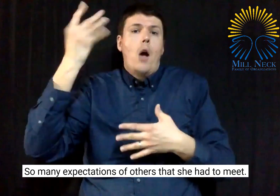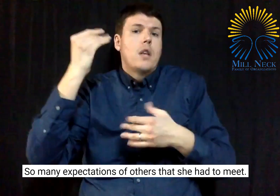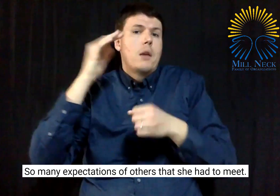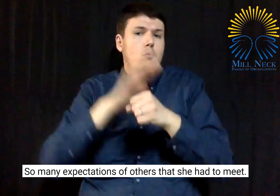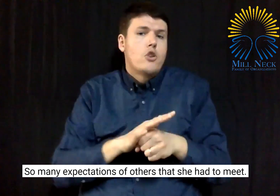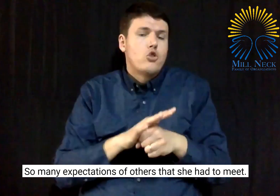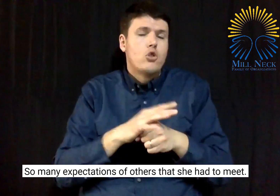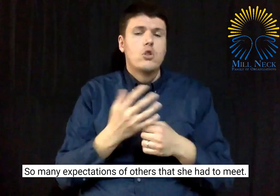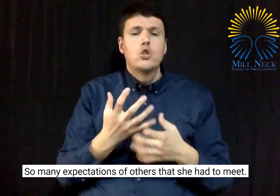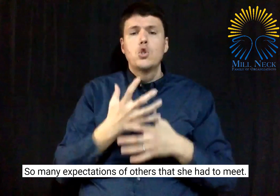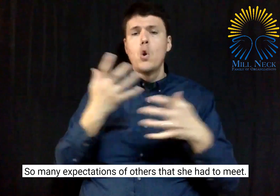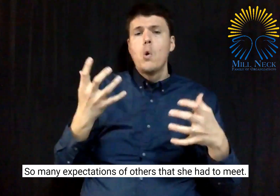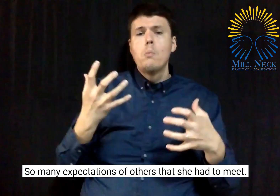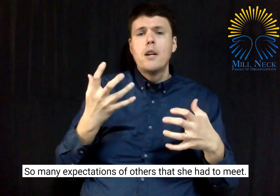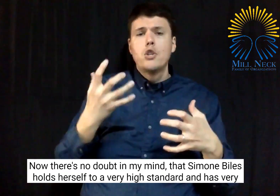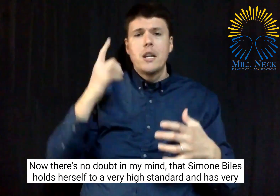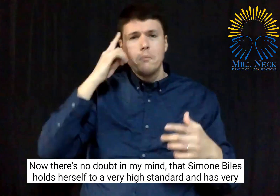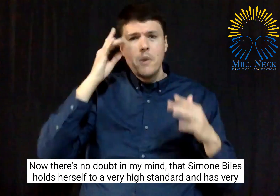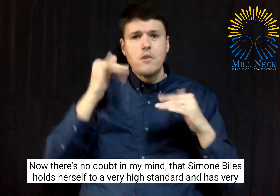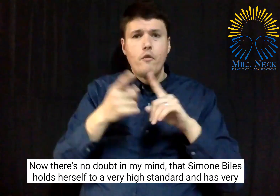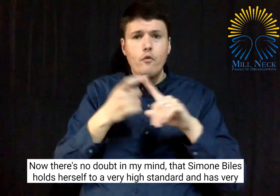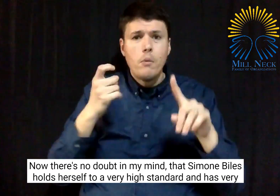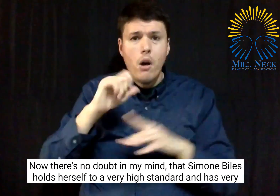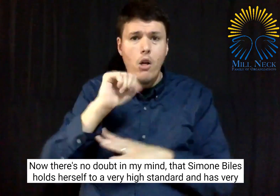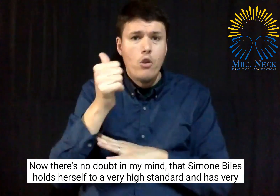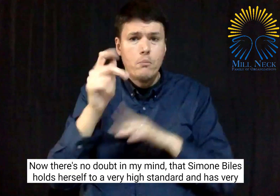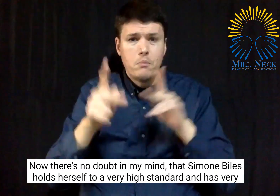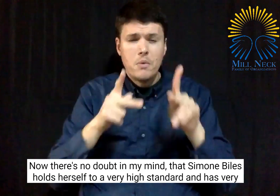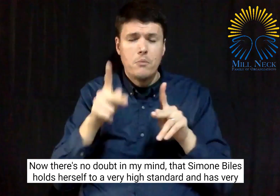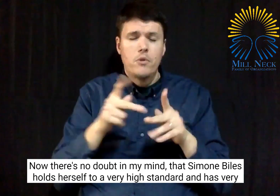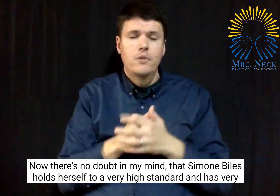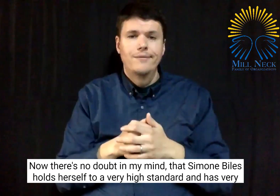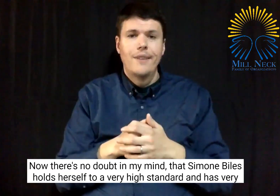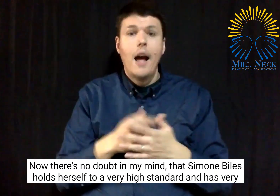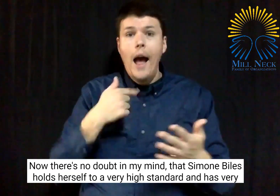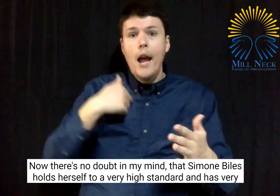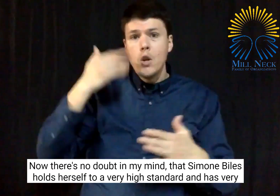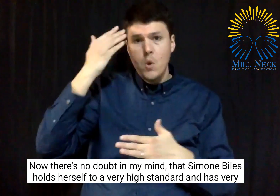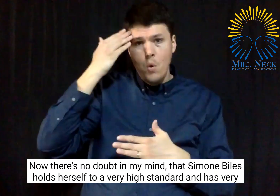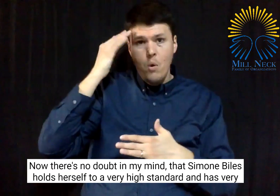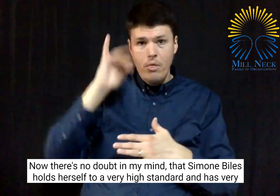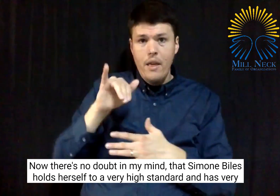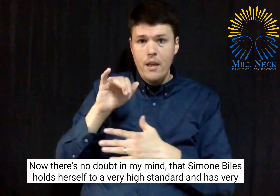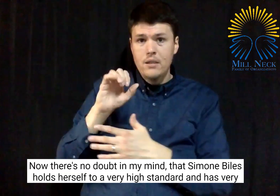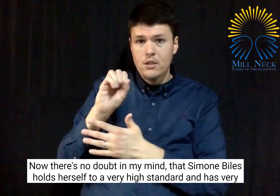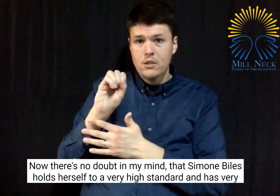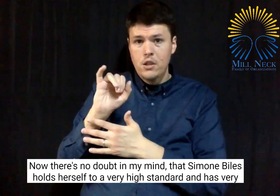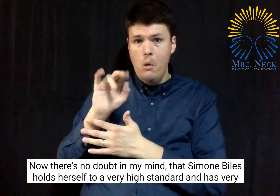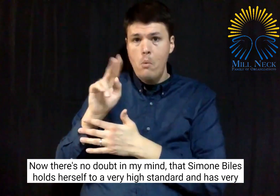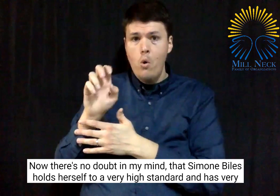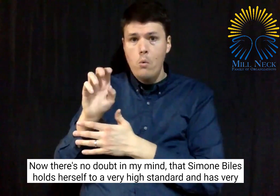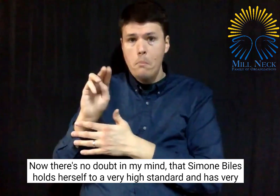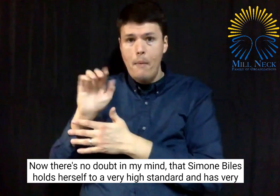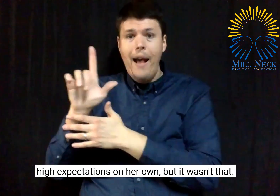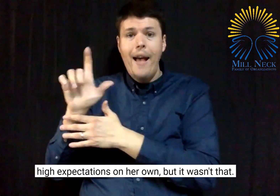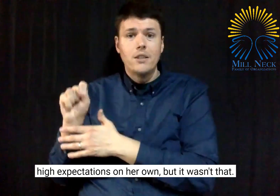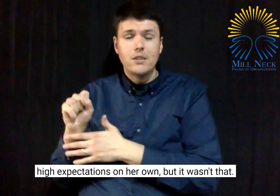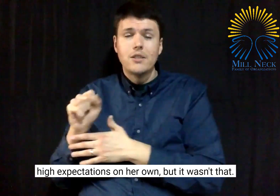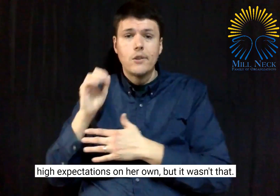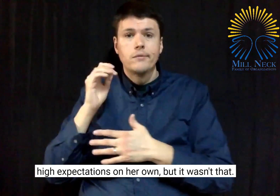expectations of others that she had to meet. Now, there's no doubt in my mind that Simone Biles holds herself to a very high standard and has very high expectations of